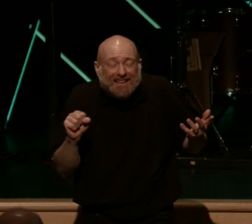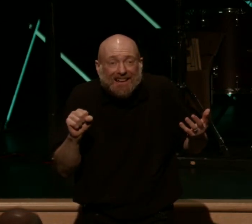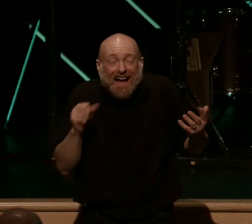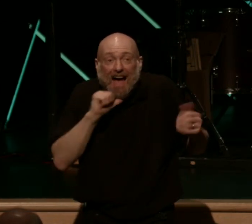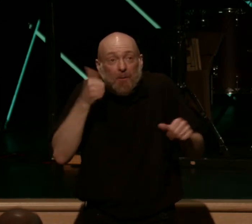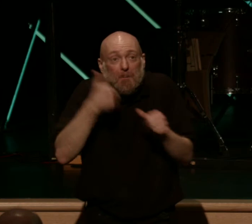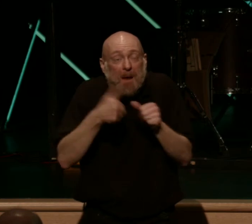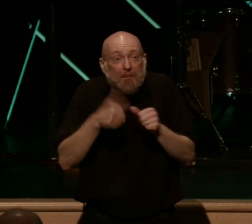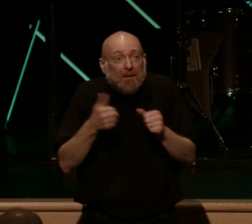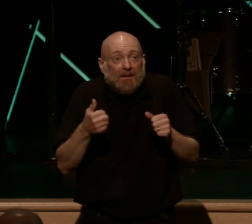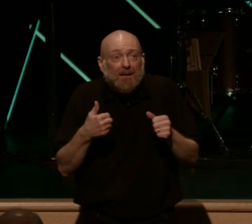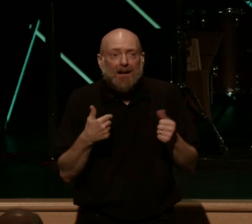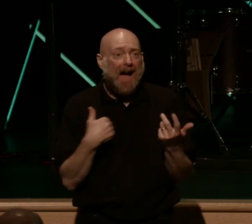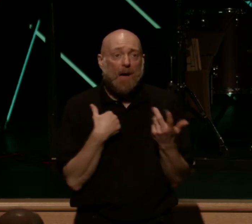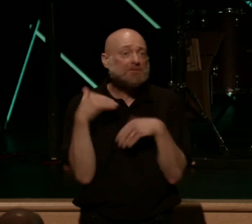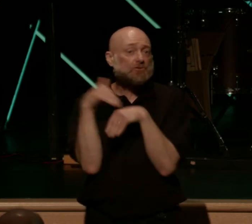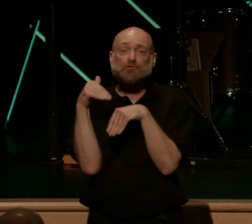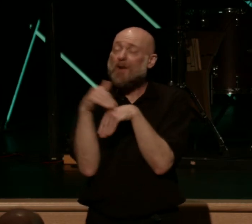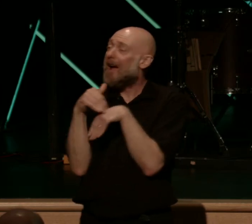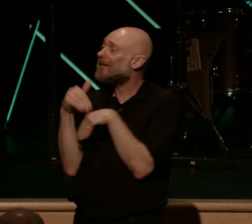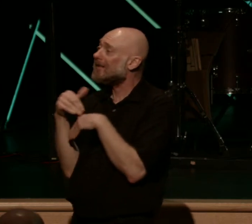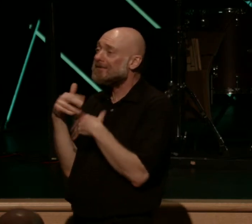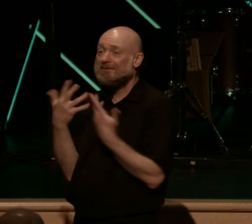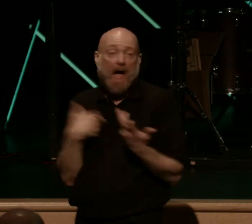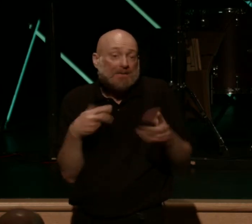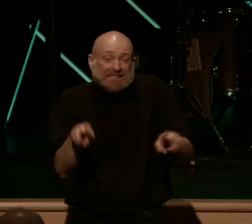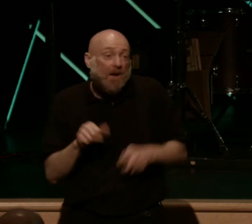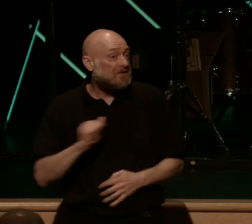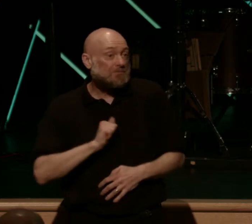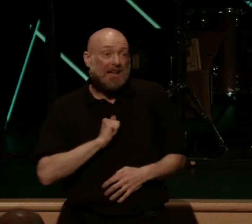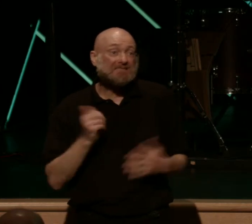I don't even know. Distracted? Selfish?